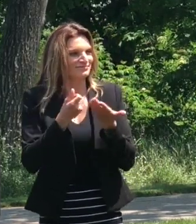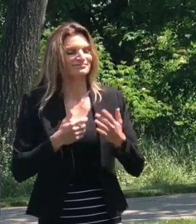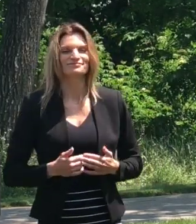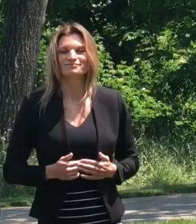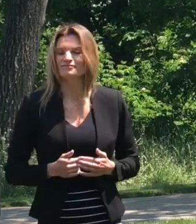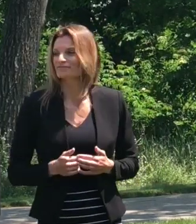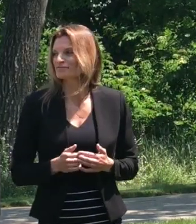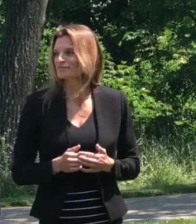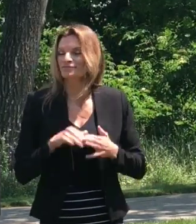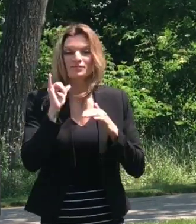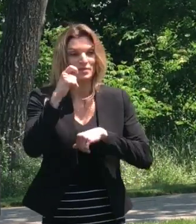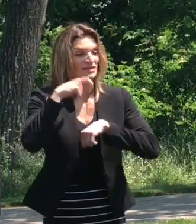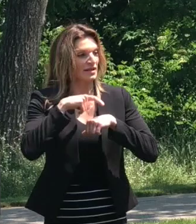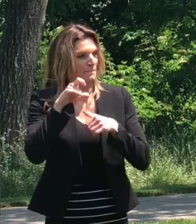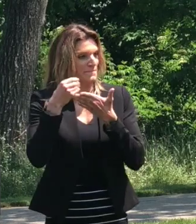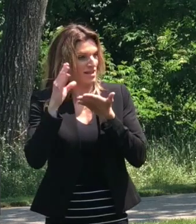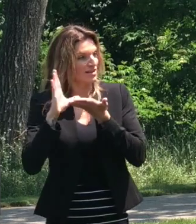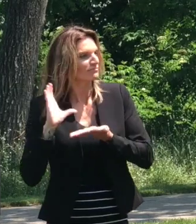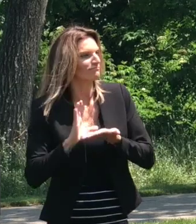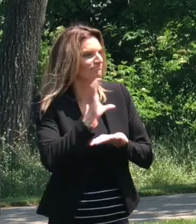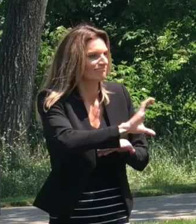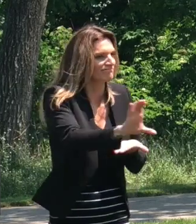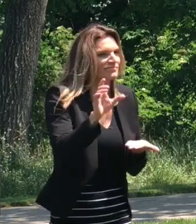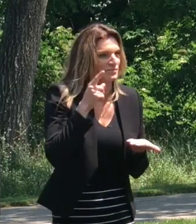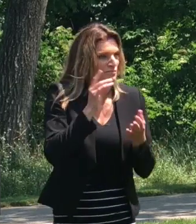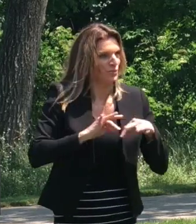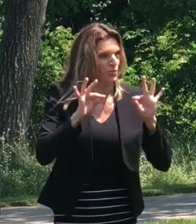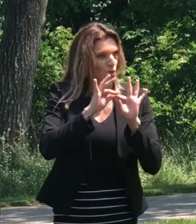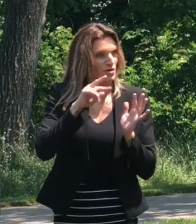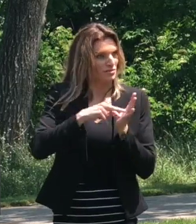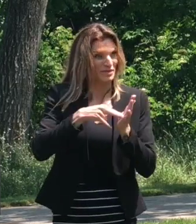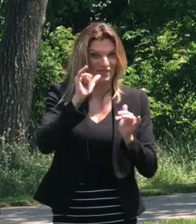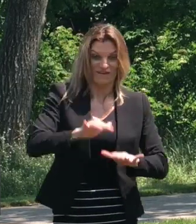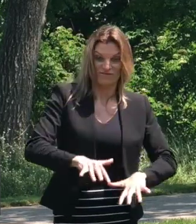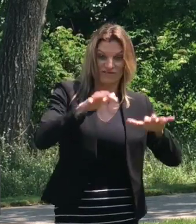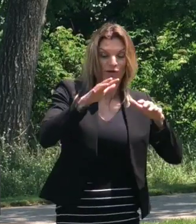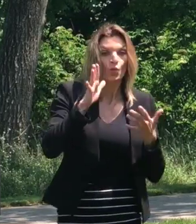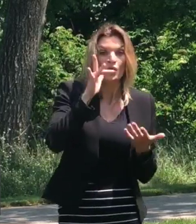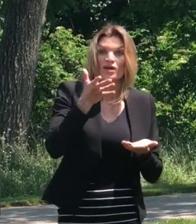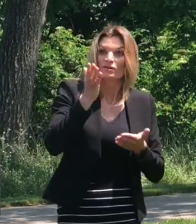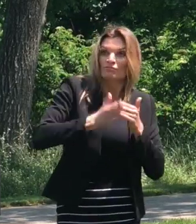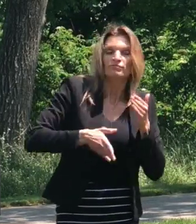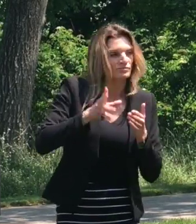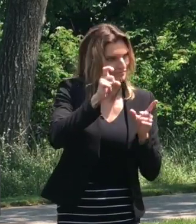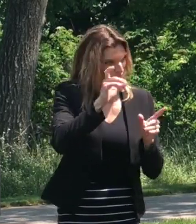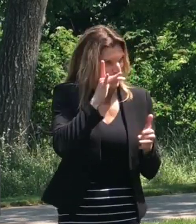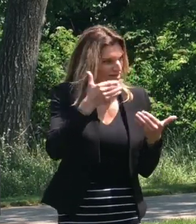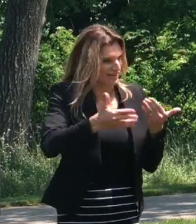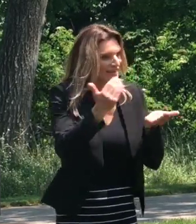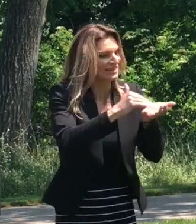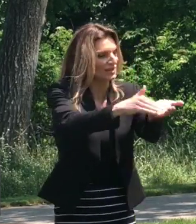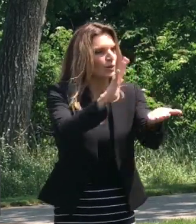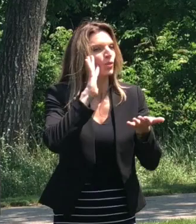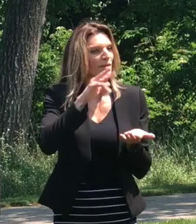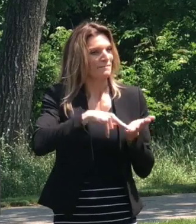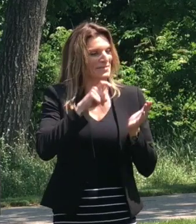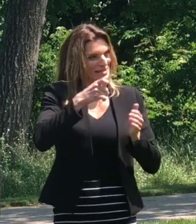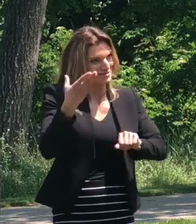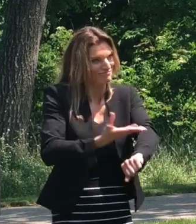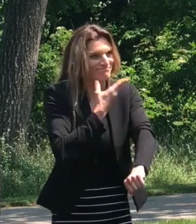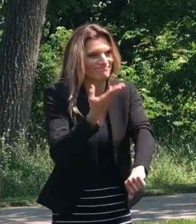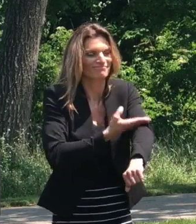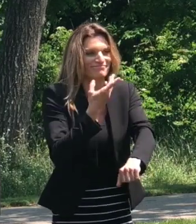we're going to see more and more of these catastrophic moments. And that's why we need to rebuild our infrastructure in a way that is resilient, but